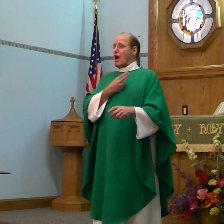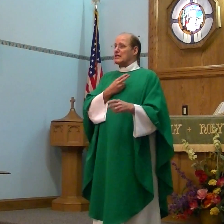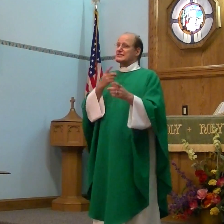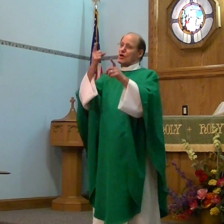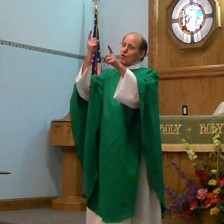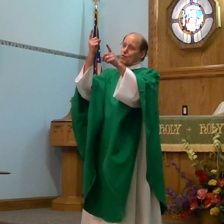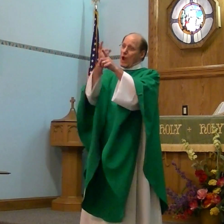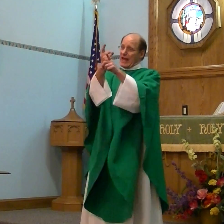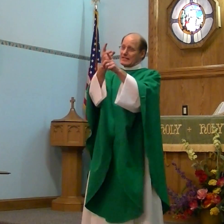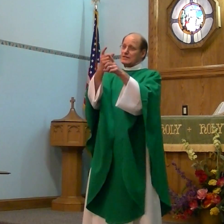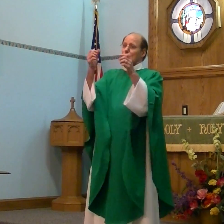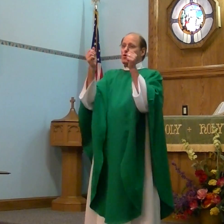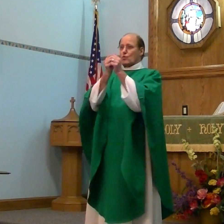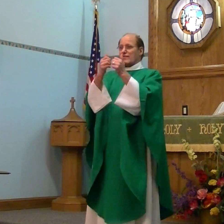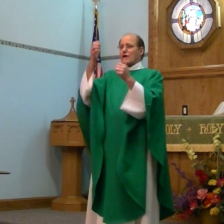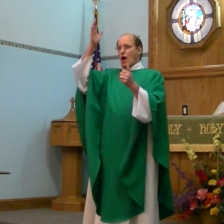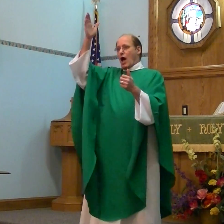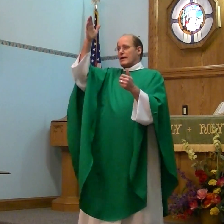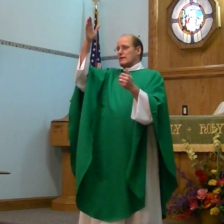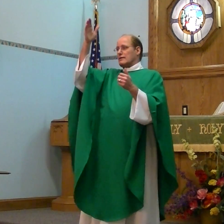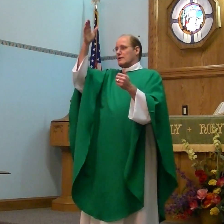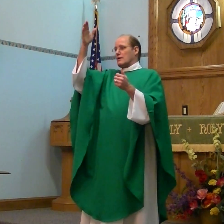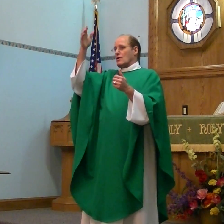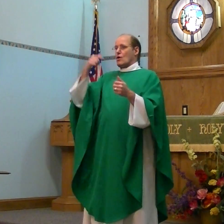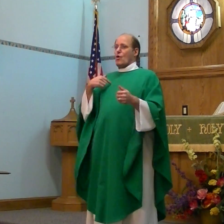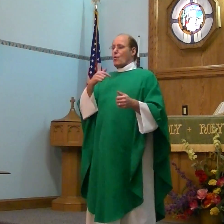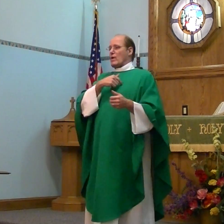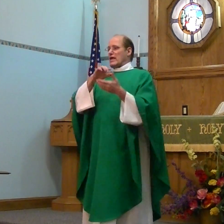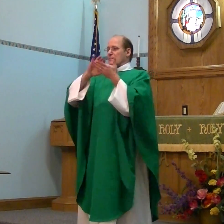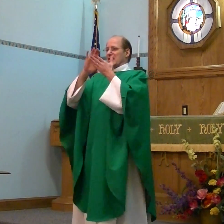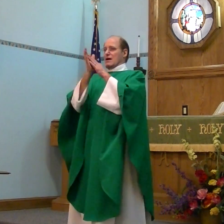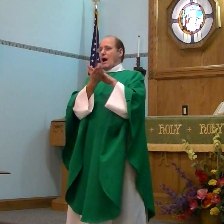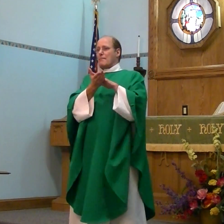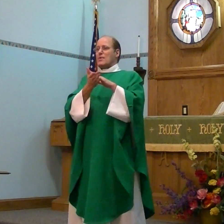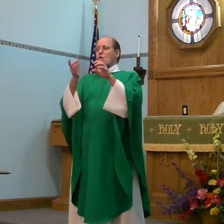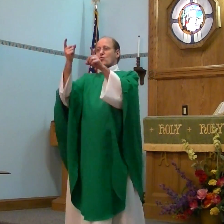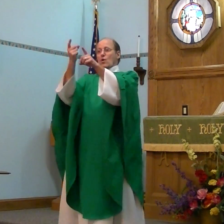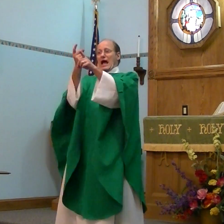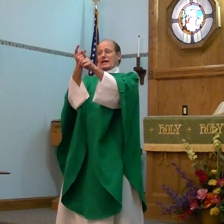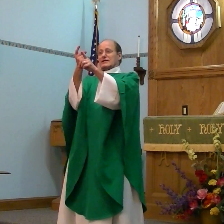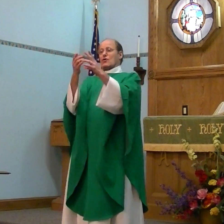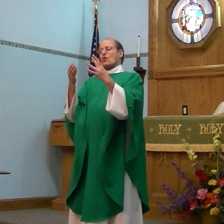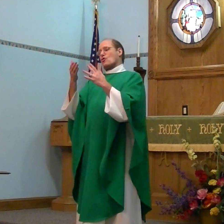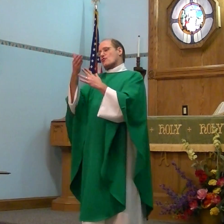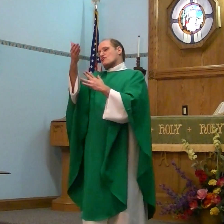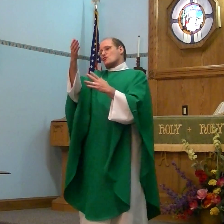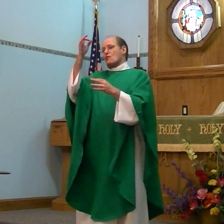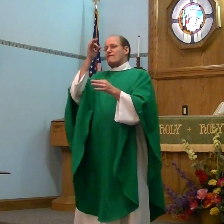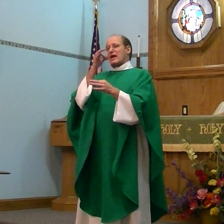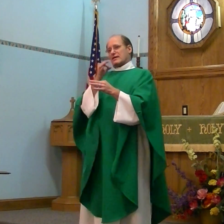us right with God. We become right through faith.